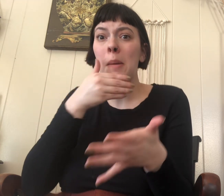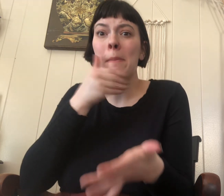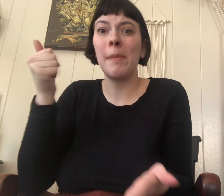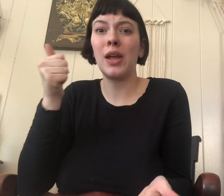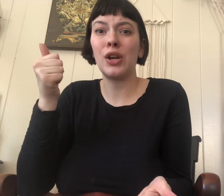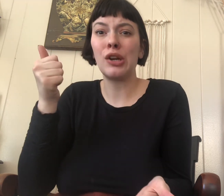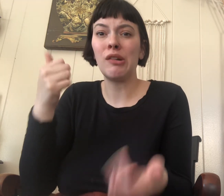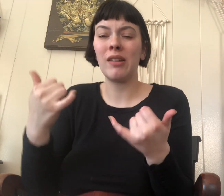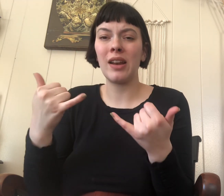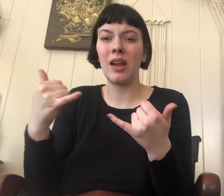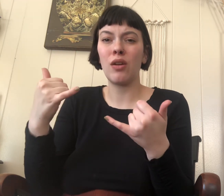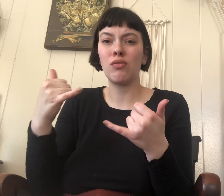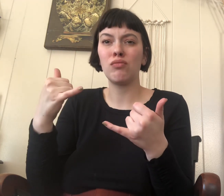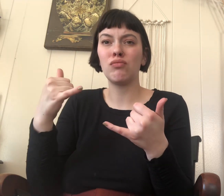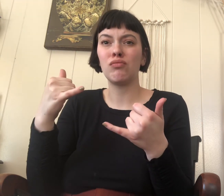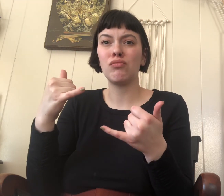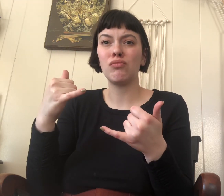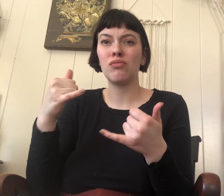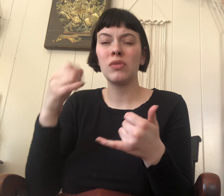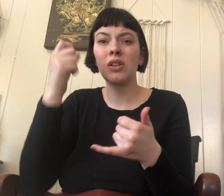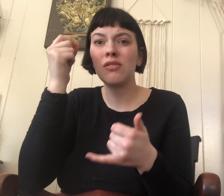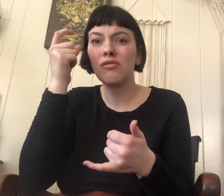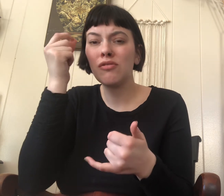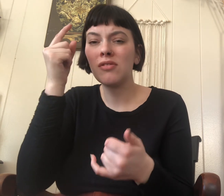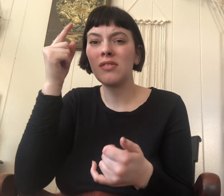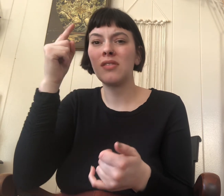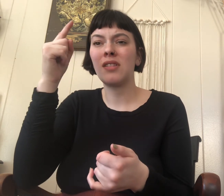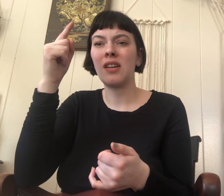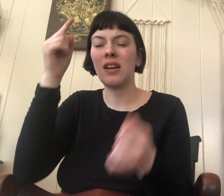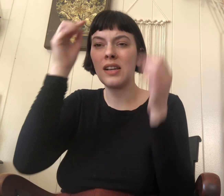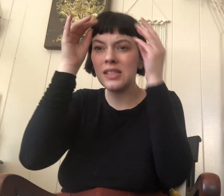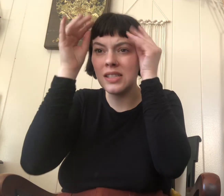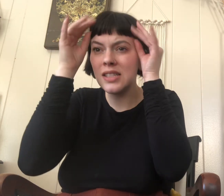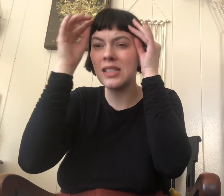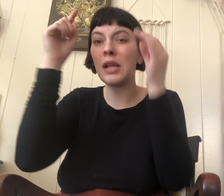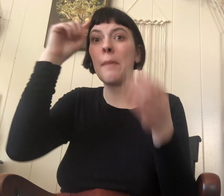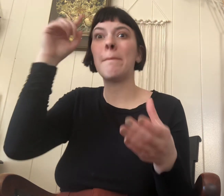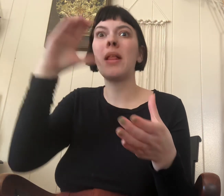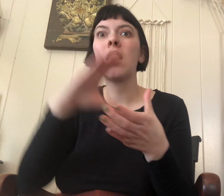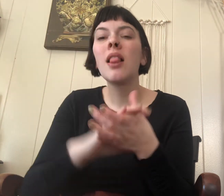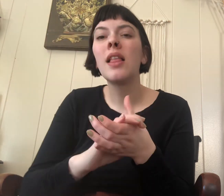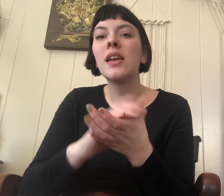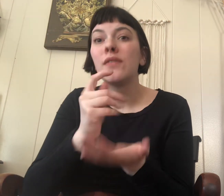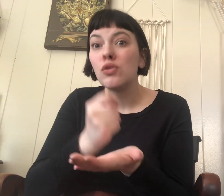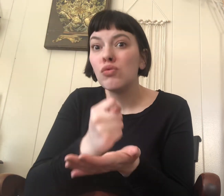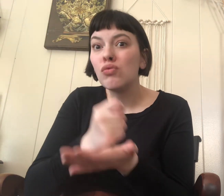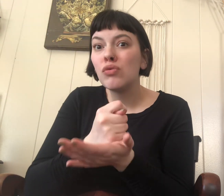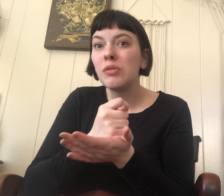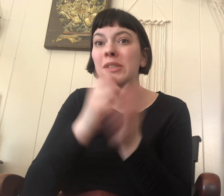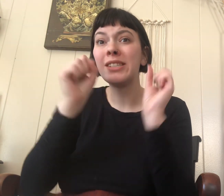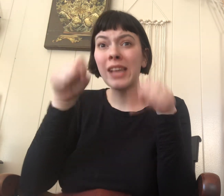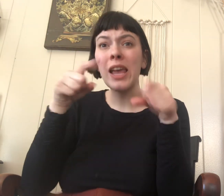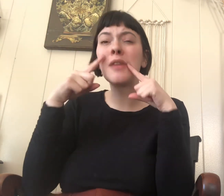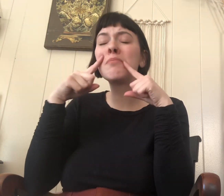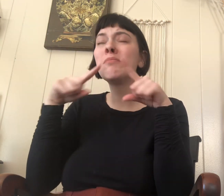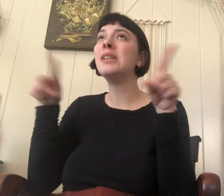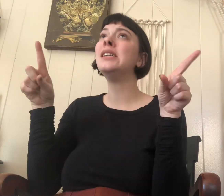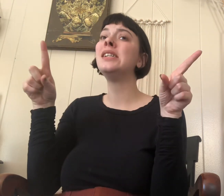be treated. Believe that treatment is possible and recovery is possible and you can get better. Just don't give